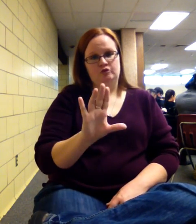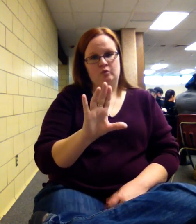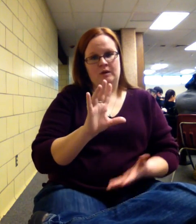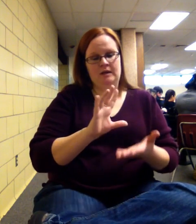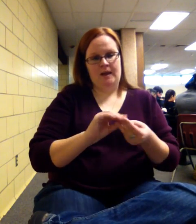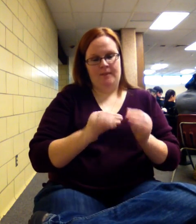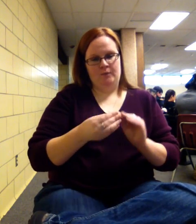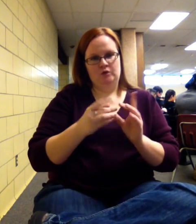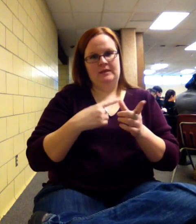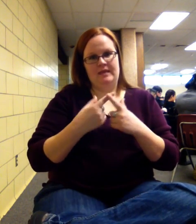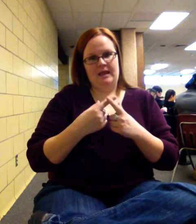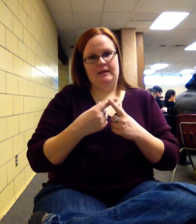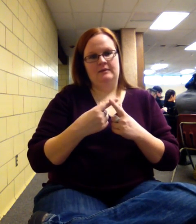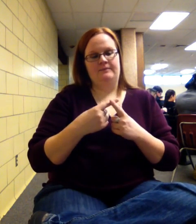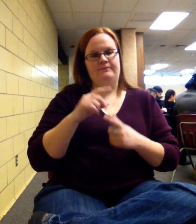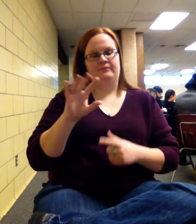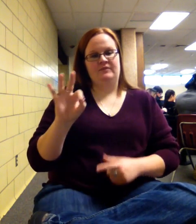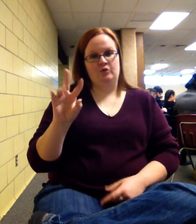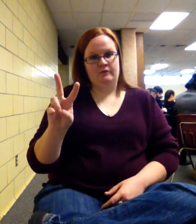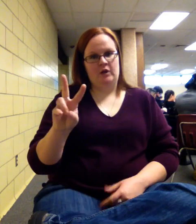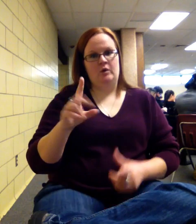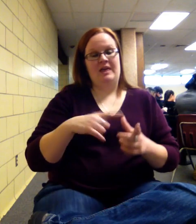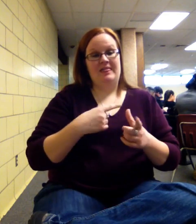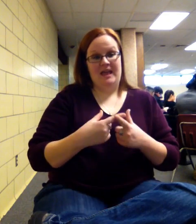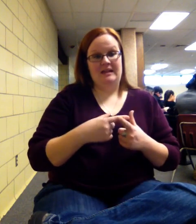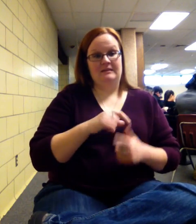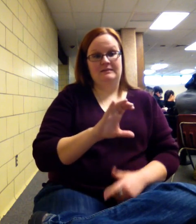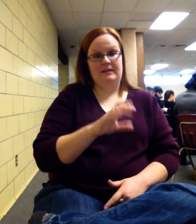Then hit CPT IY.